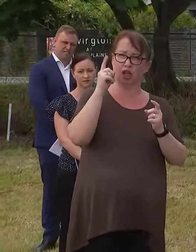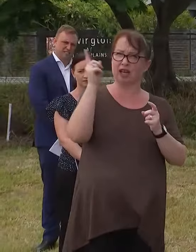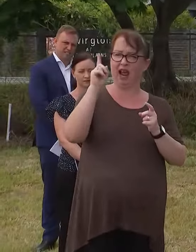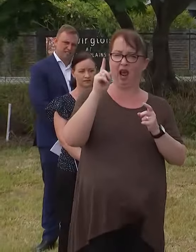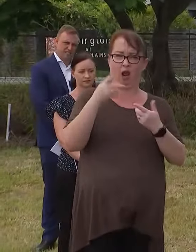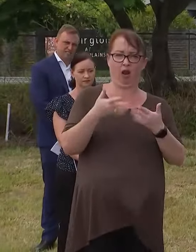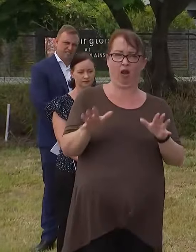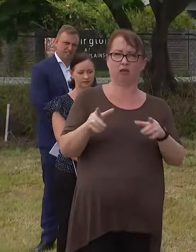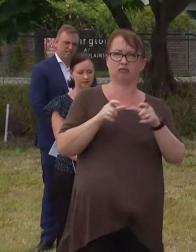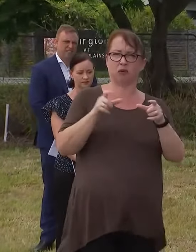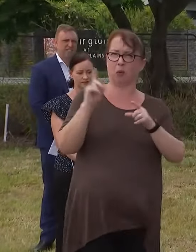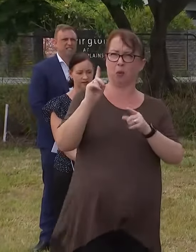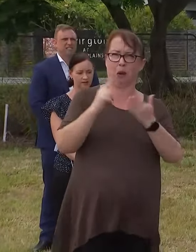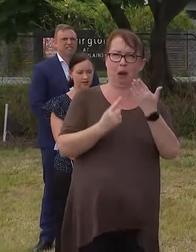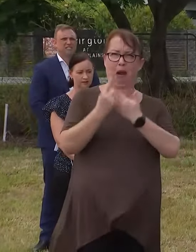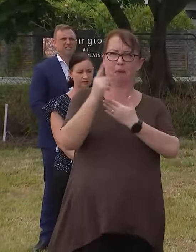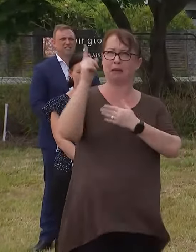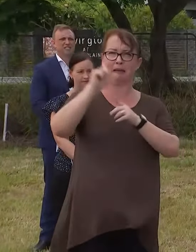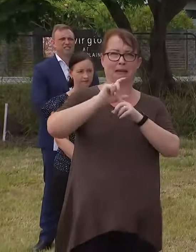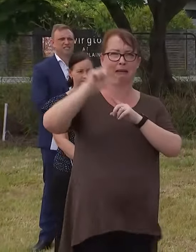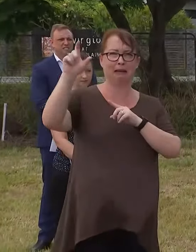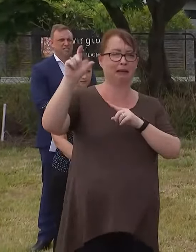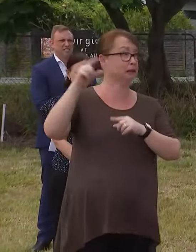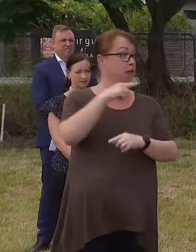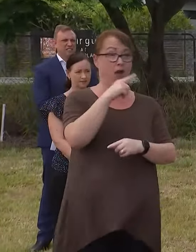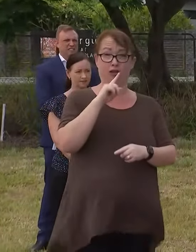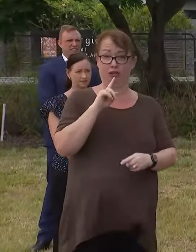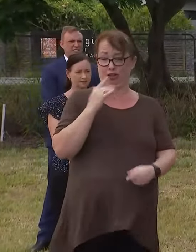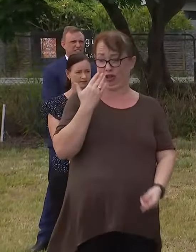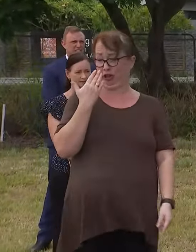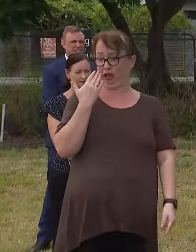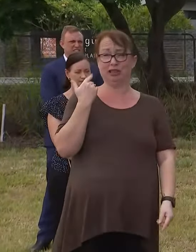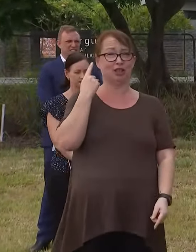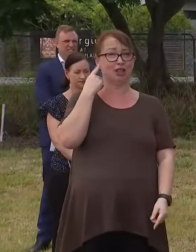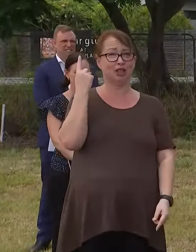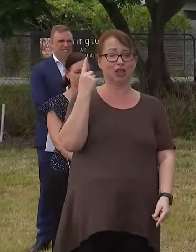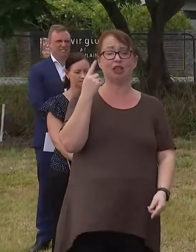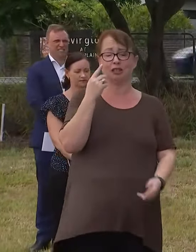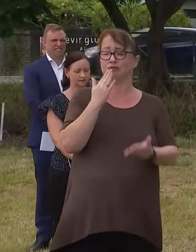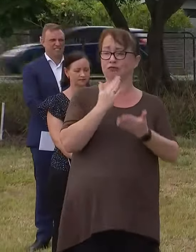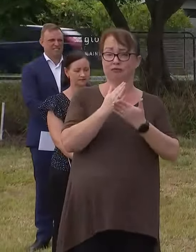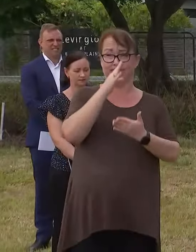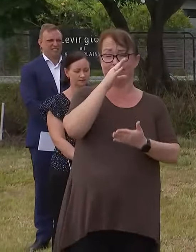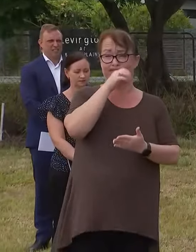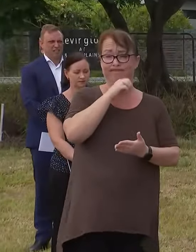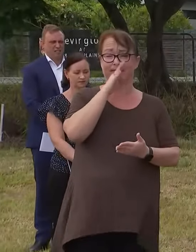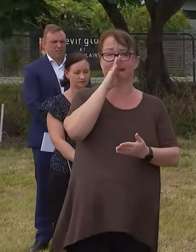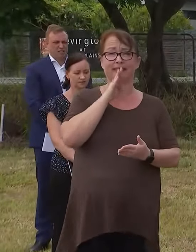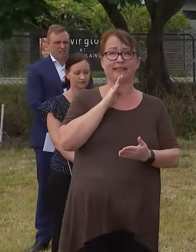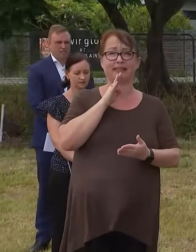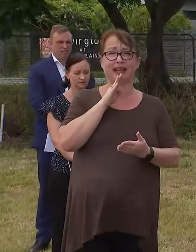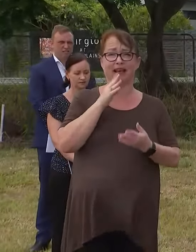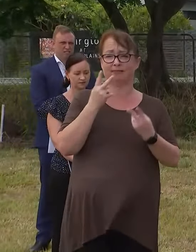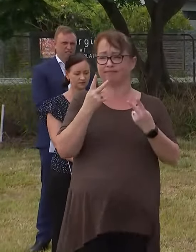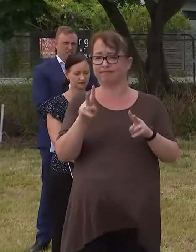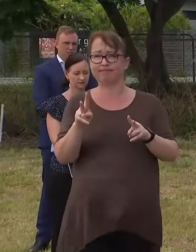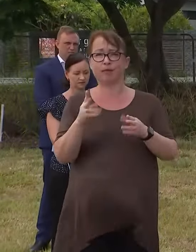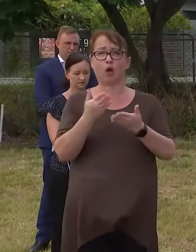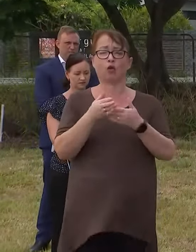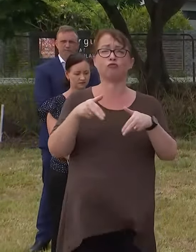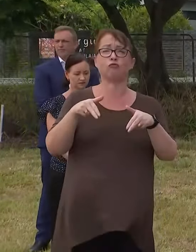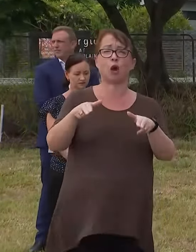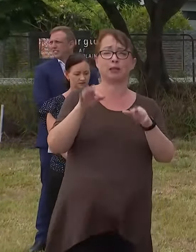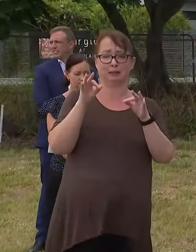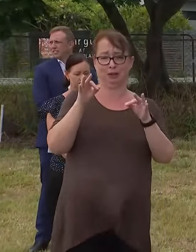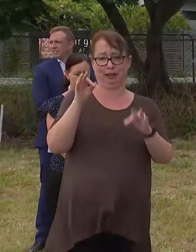like what's happening in Cairns? Well, Josh, I've only just heard about that. That's a tragedy for any loss of life on our roads, especially